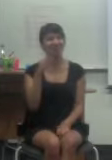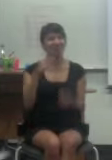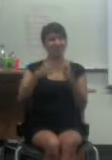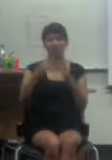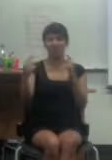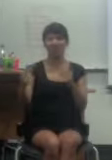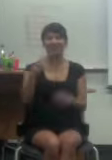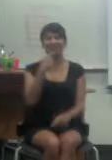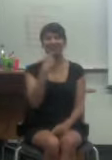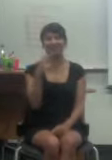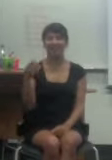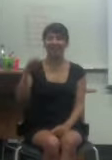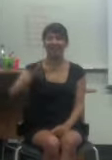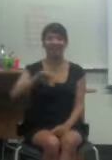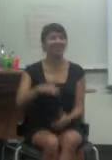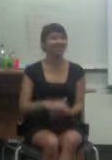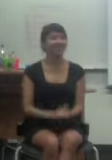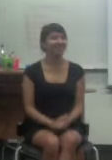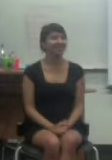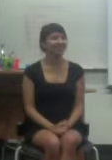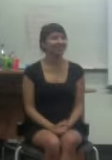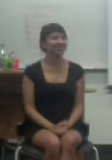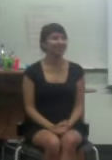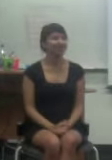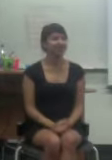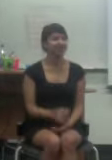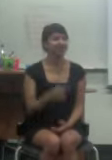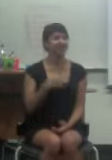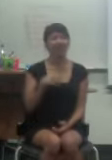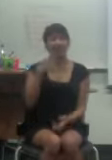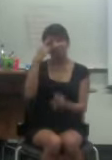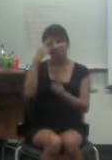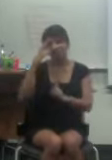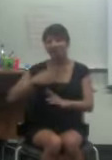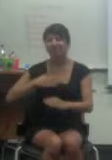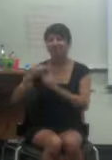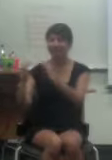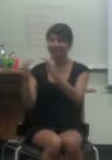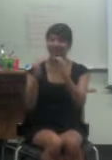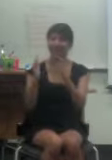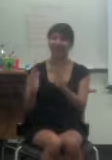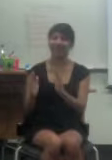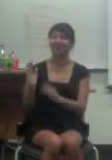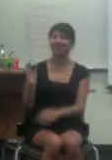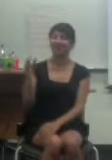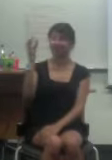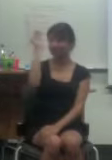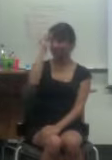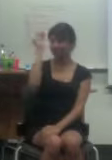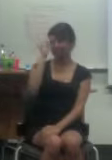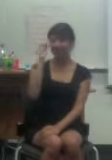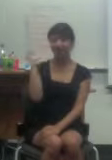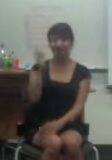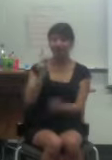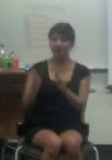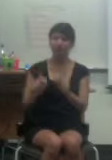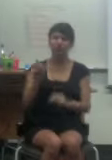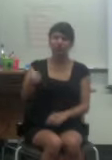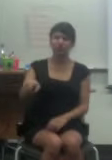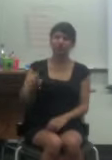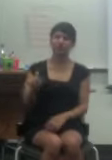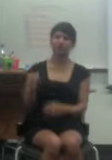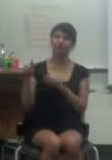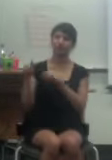extended by 3 minutes. So, Ms. Stuber? While I respect my colleague's opinion that everyone should be drafted by 18 years of age,